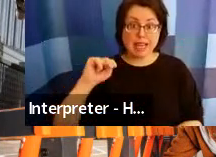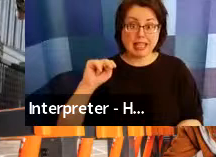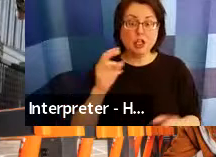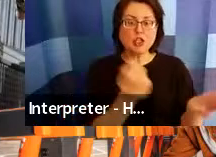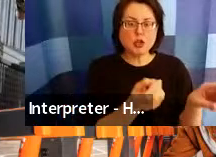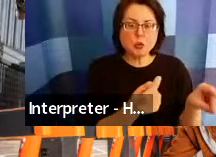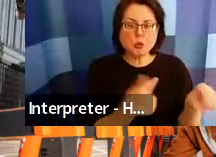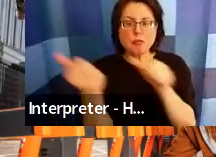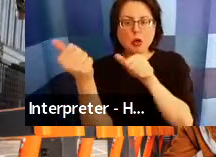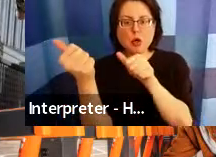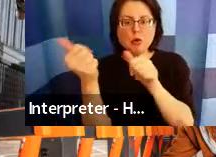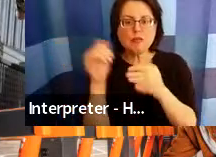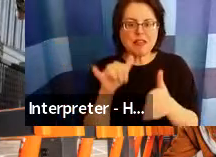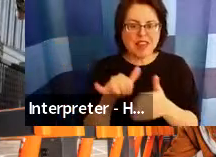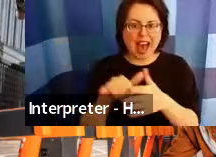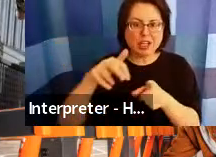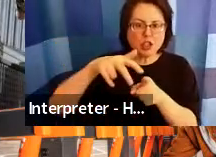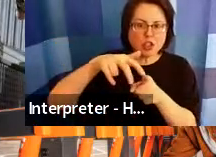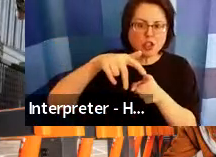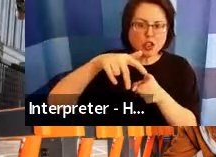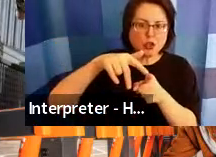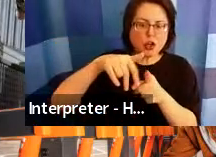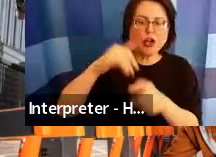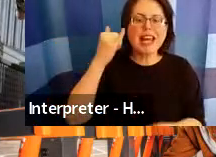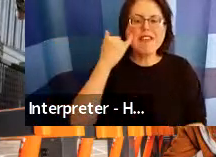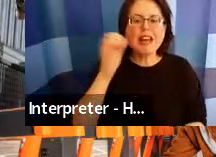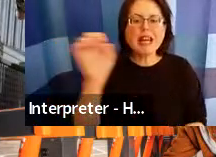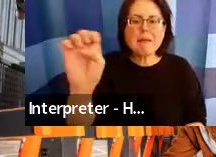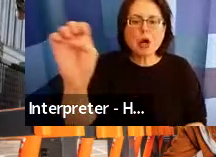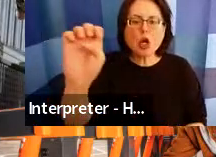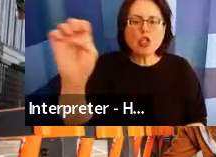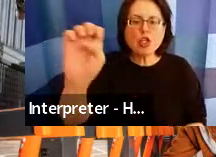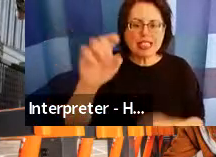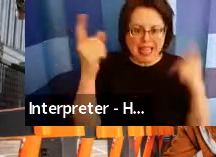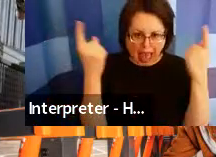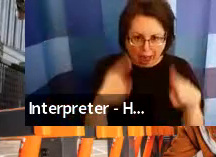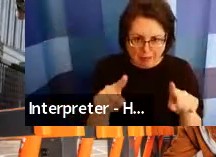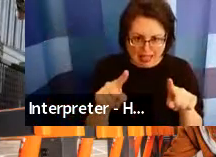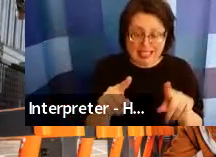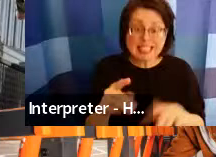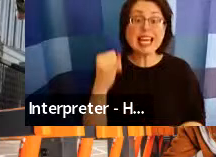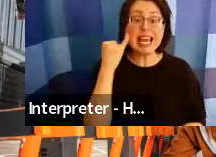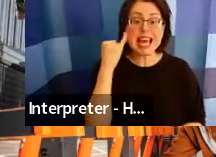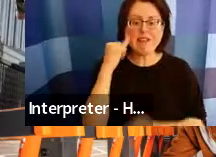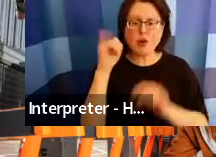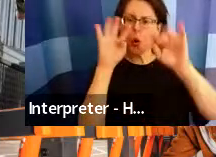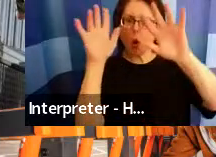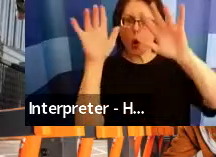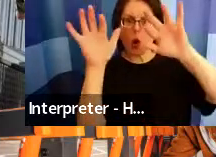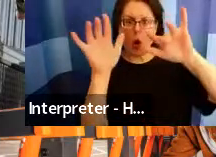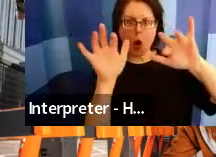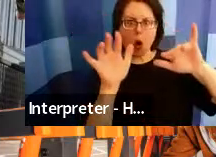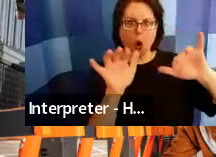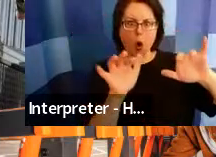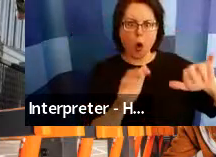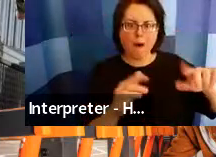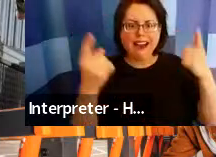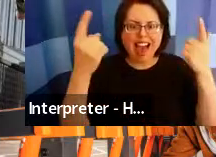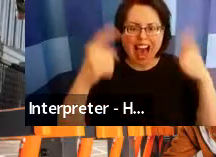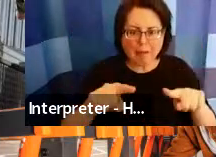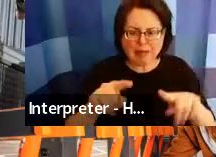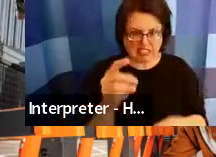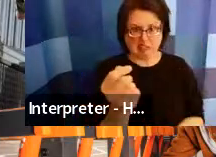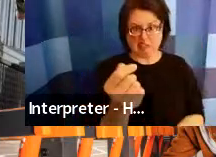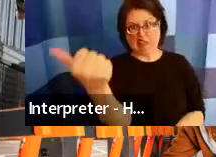in case of emergencies and inclement weather. We definitely utilized that this month and last month.